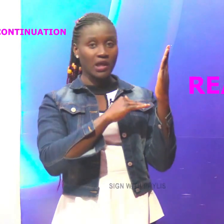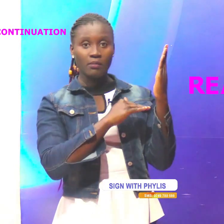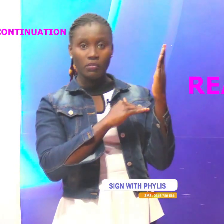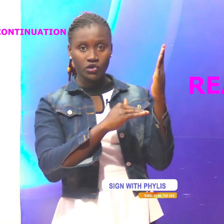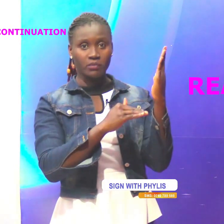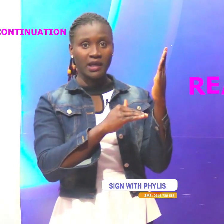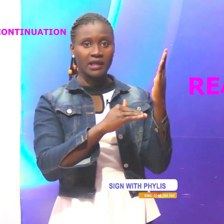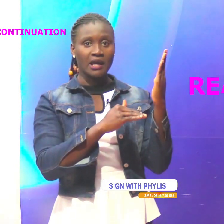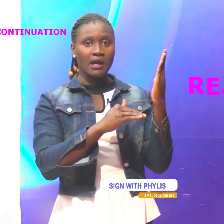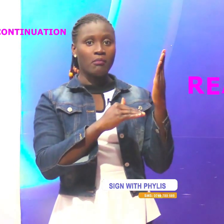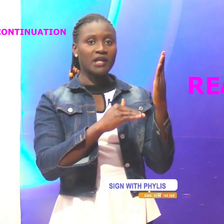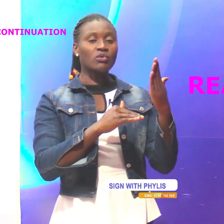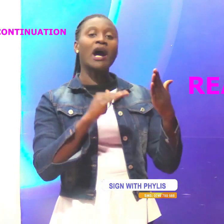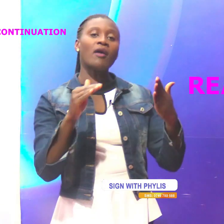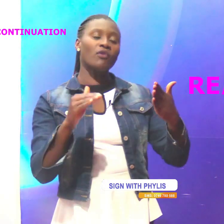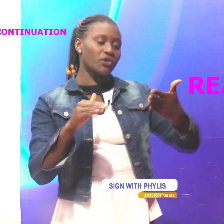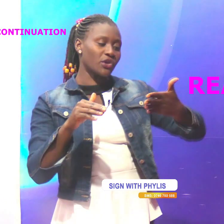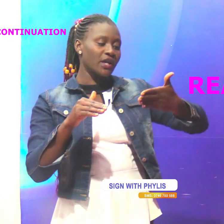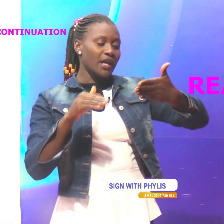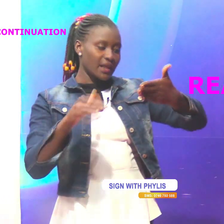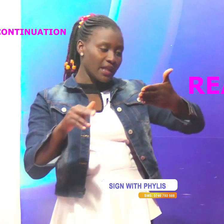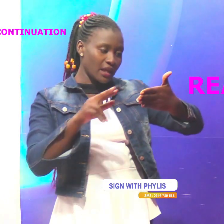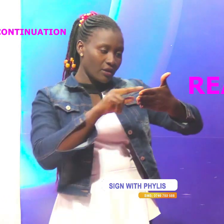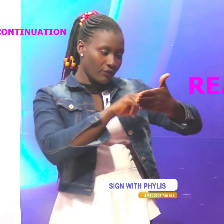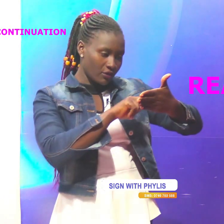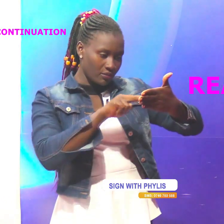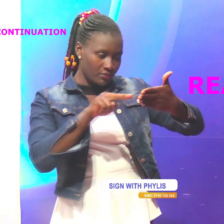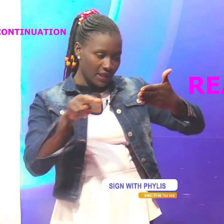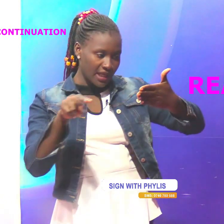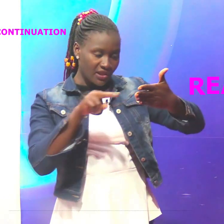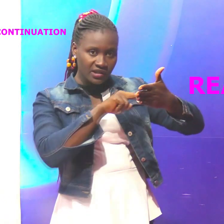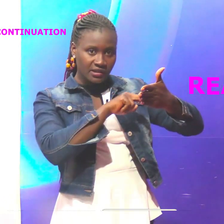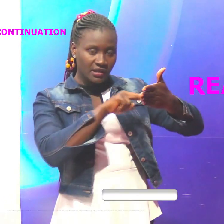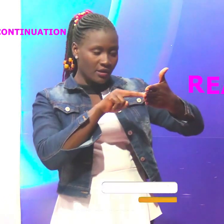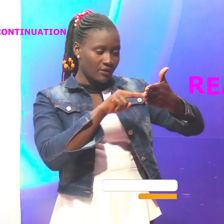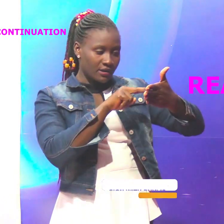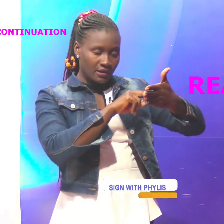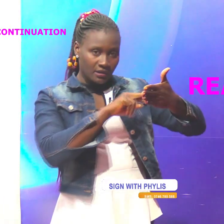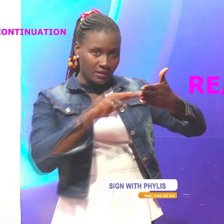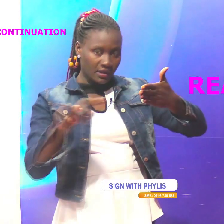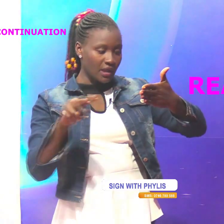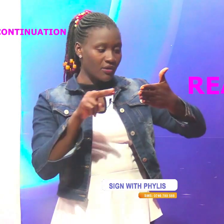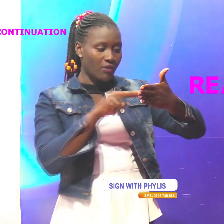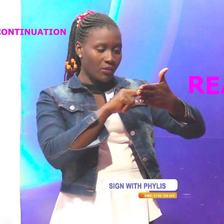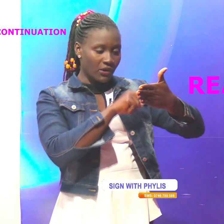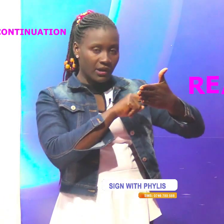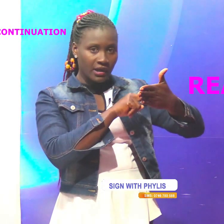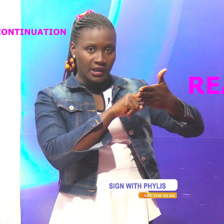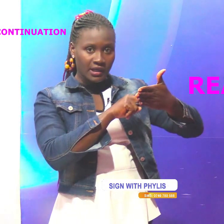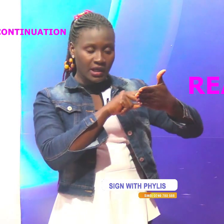bottom line. But we have also reading from like this. Reading from your right or